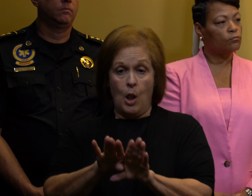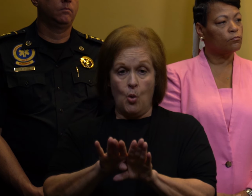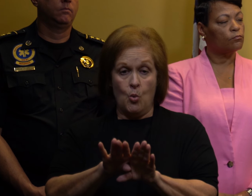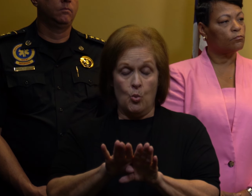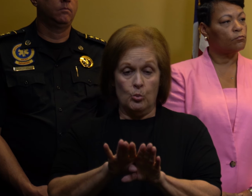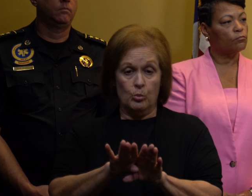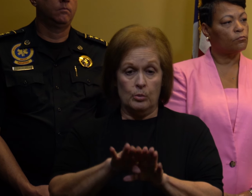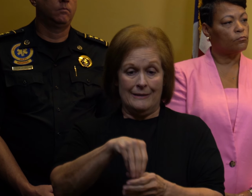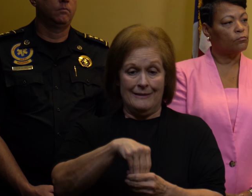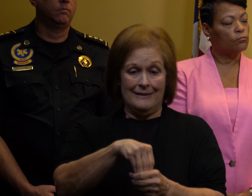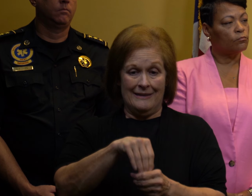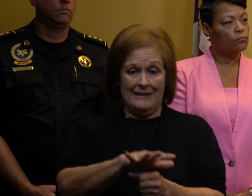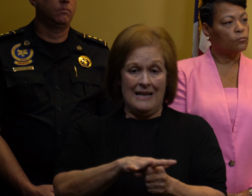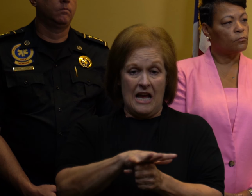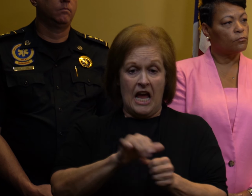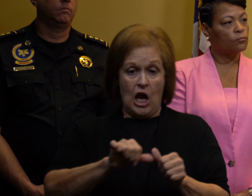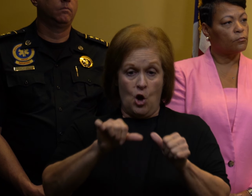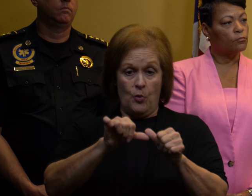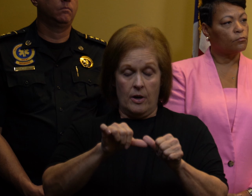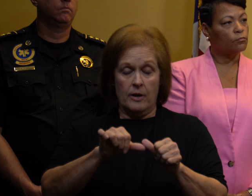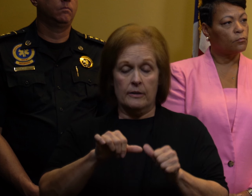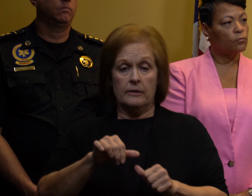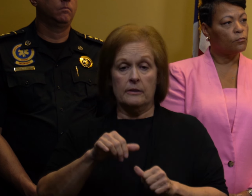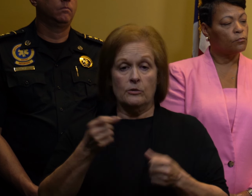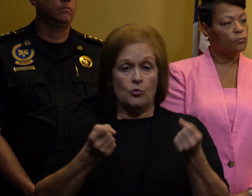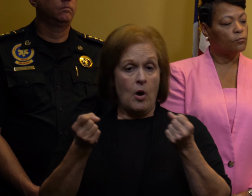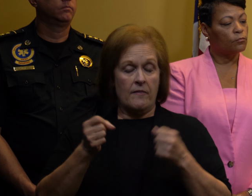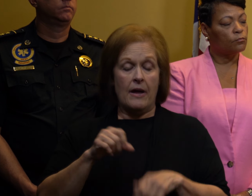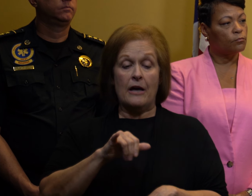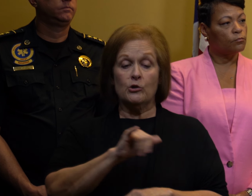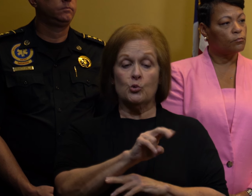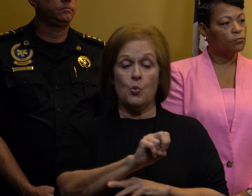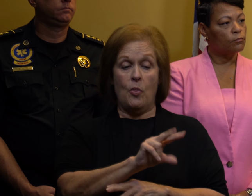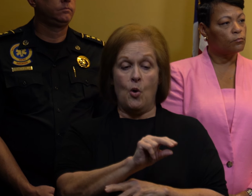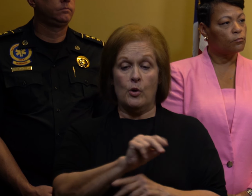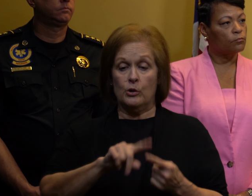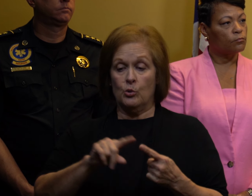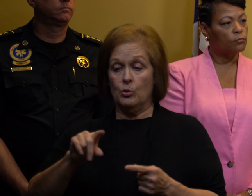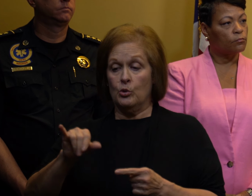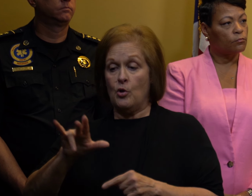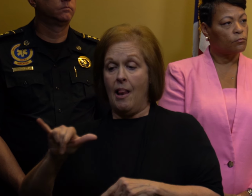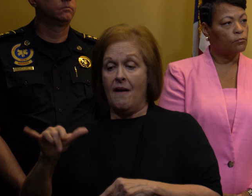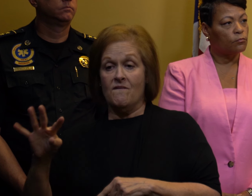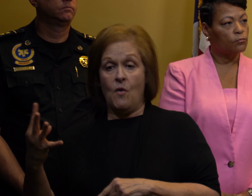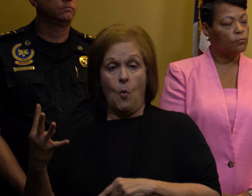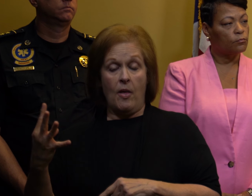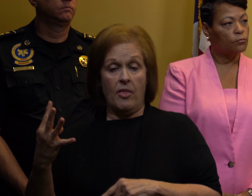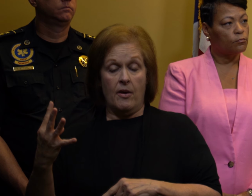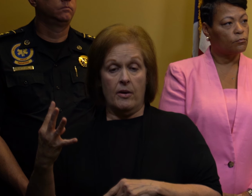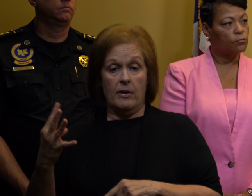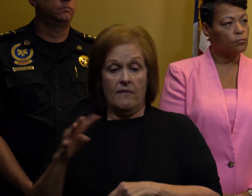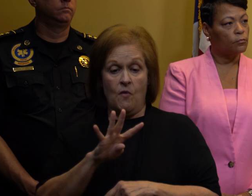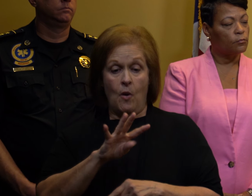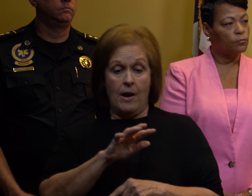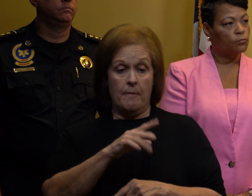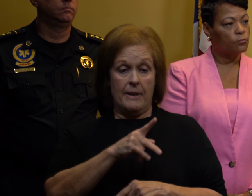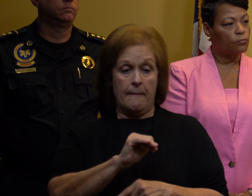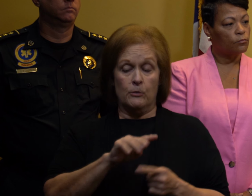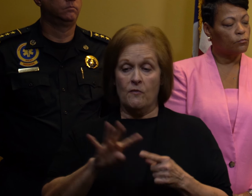and also that'll extend from Friday, June 30th through Tuesday, July 4th, at 4 p.m. to 4